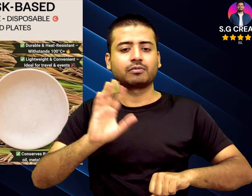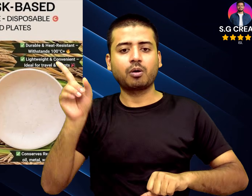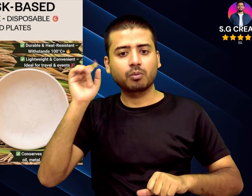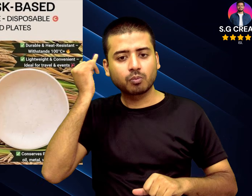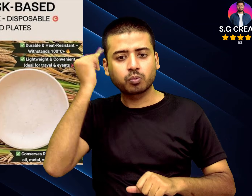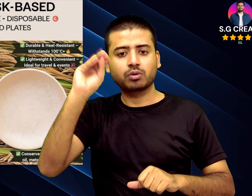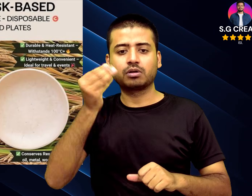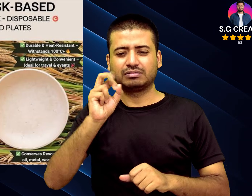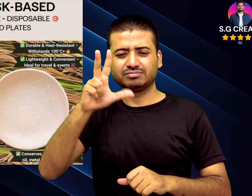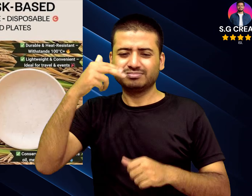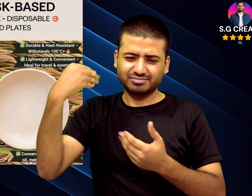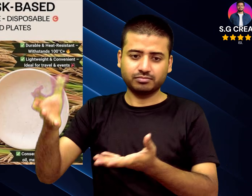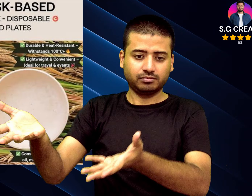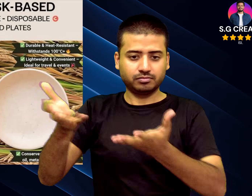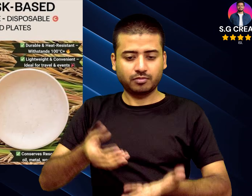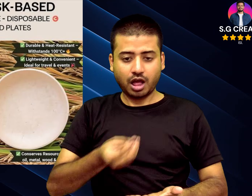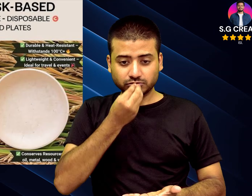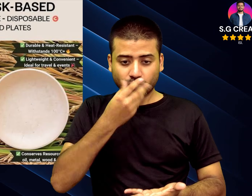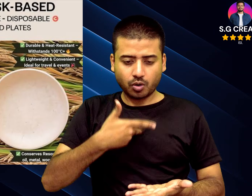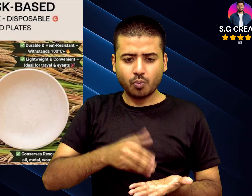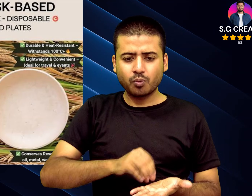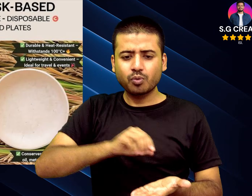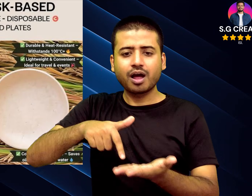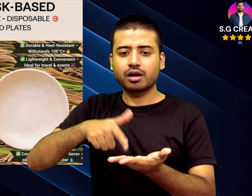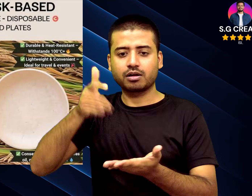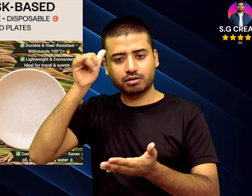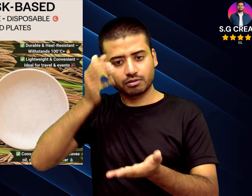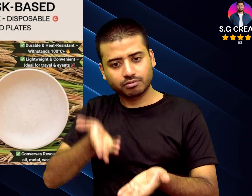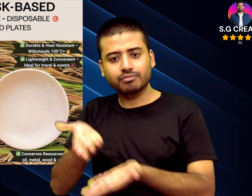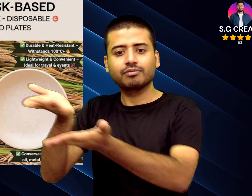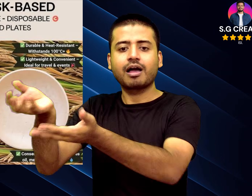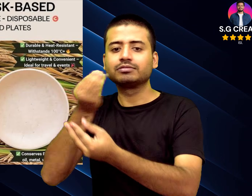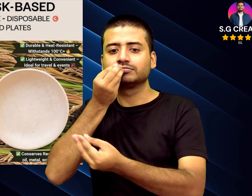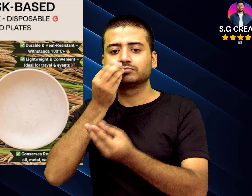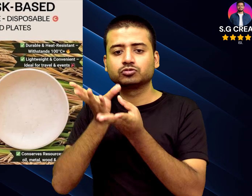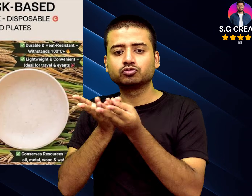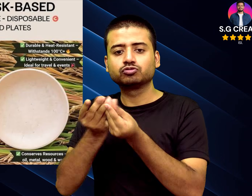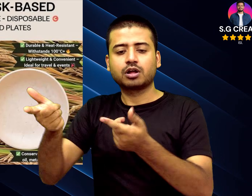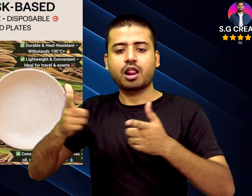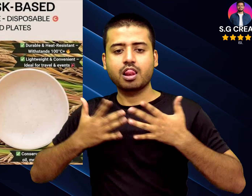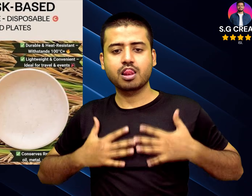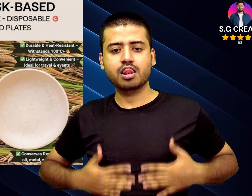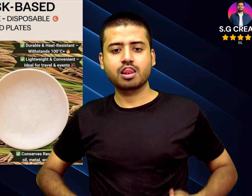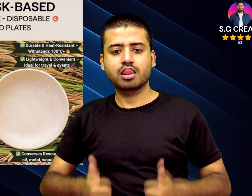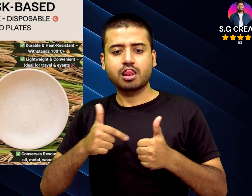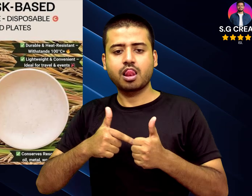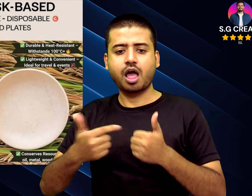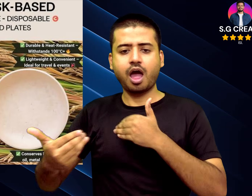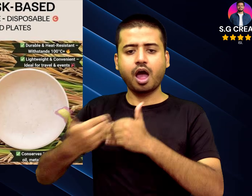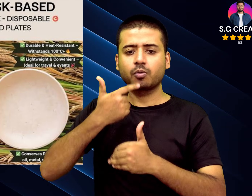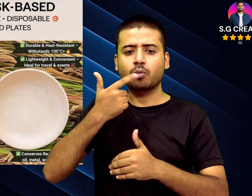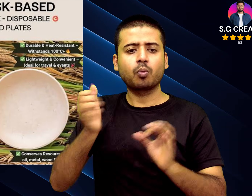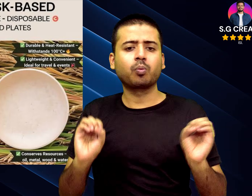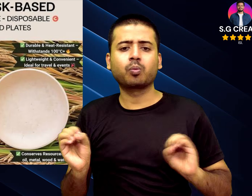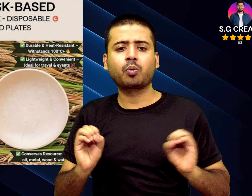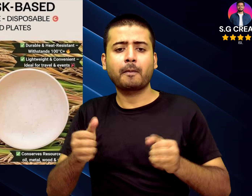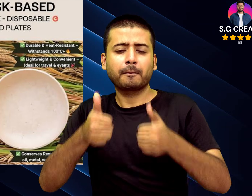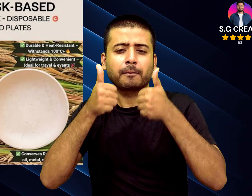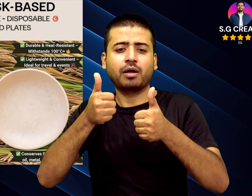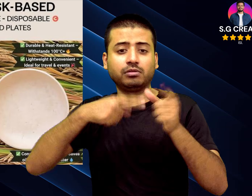manufacturing process to work, the moisture content must be strictly controlled, typically brought down to a precise tolerance of around